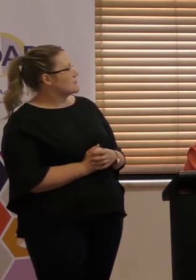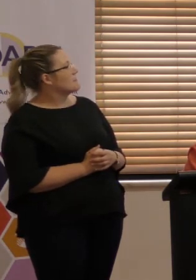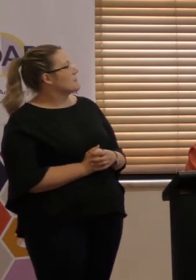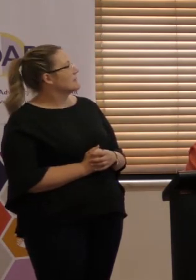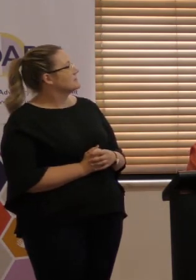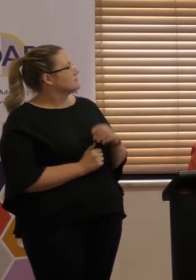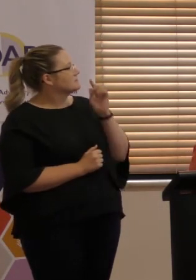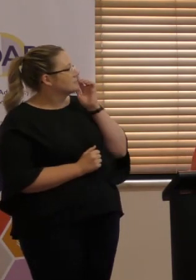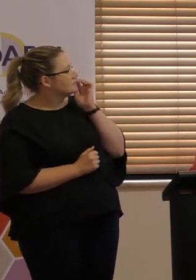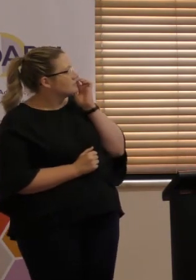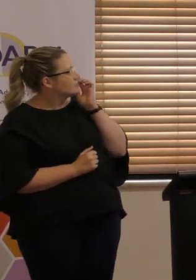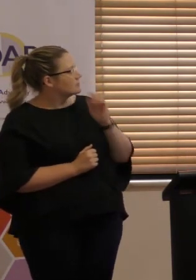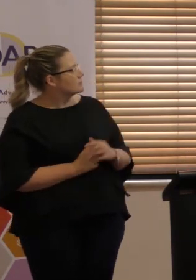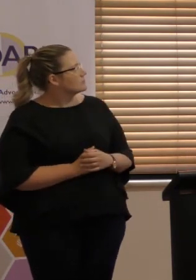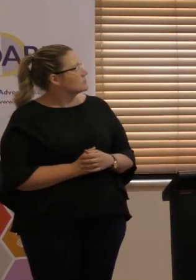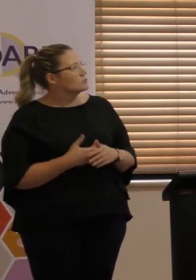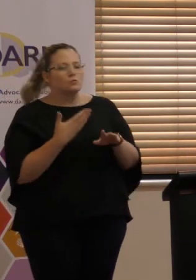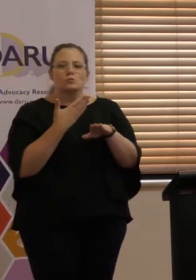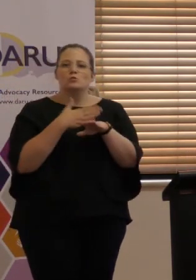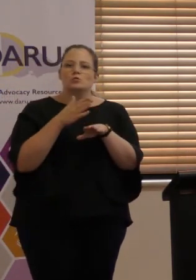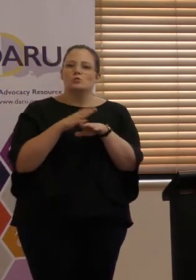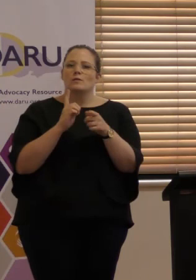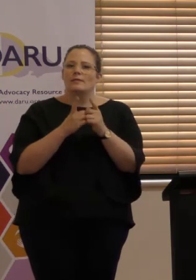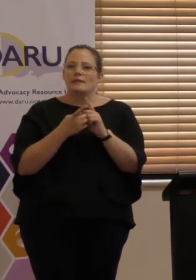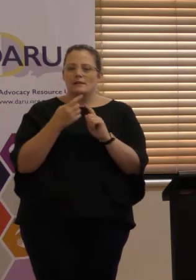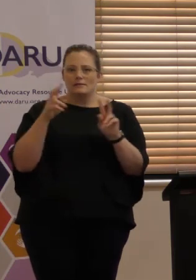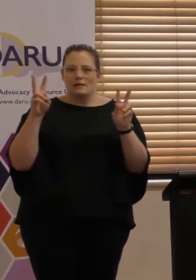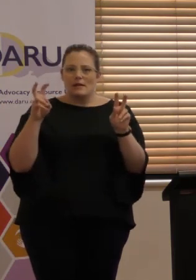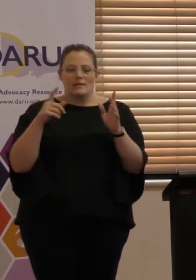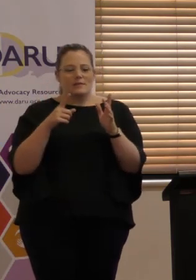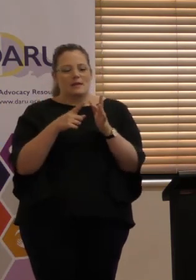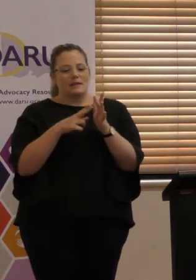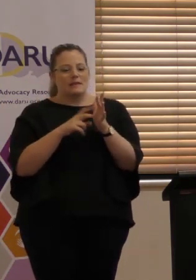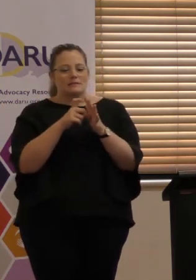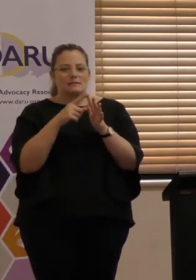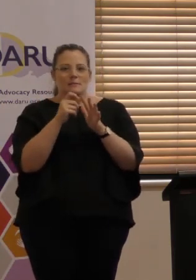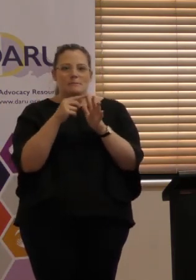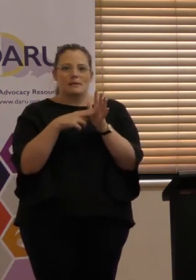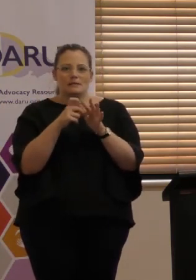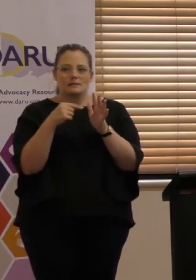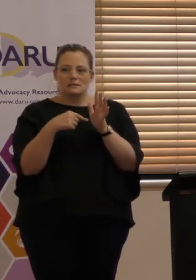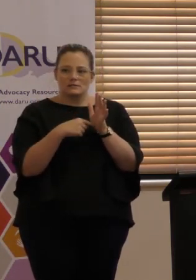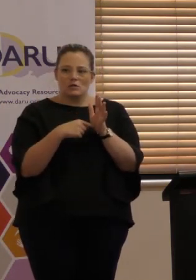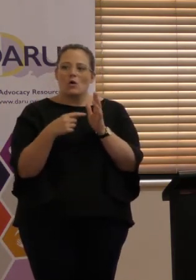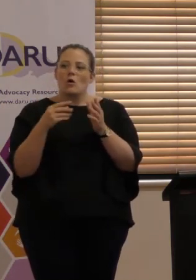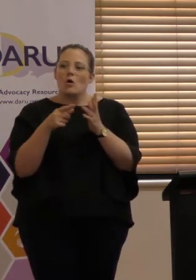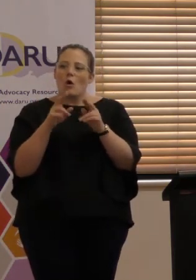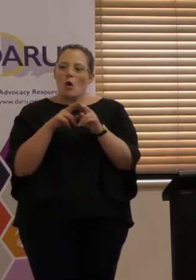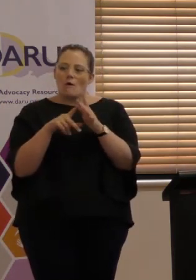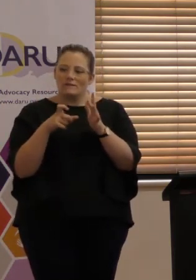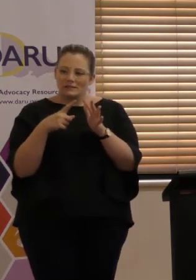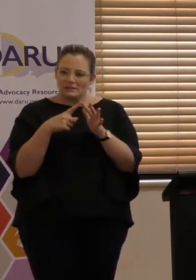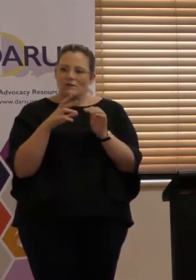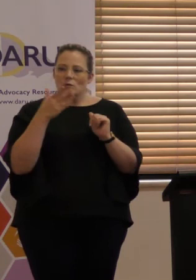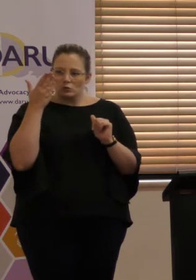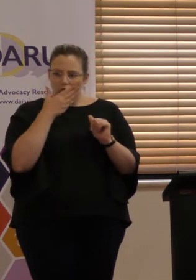So there's a relatively new thing called the Independent Office for School Dispute Resolution. It's a bit of a misnomer